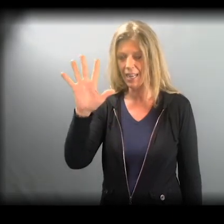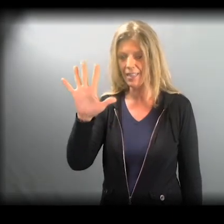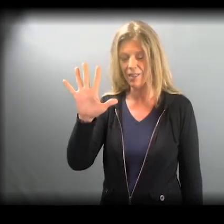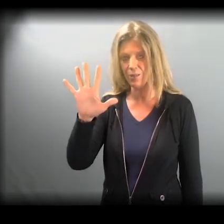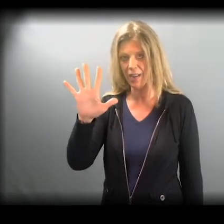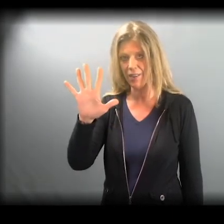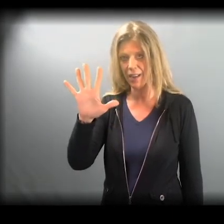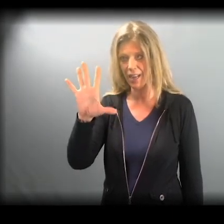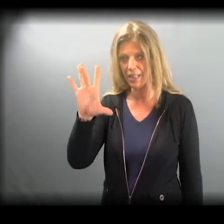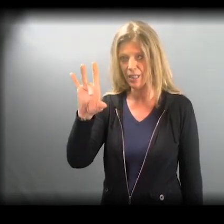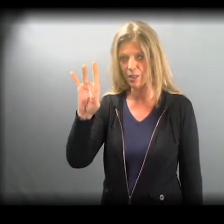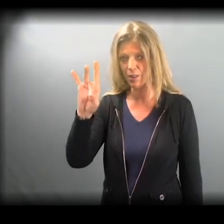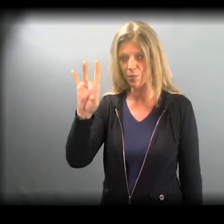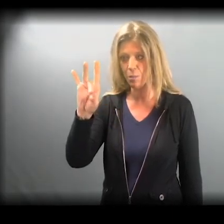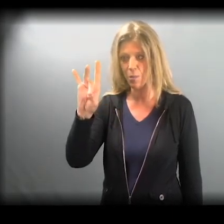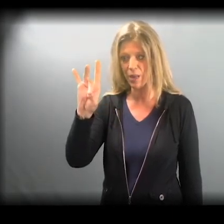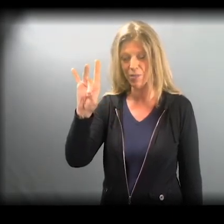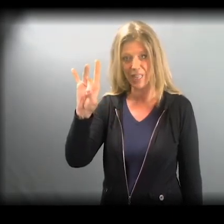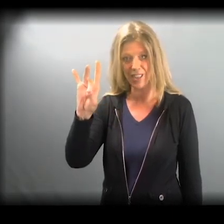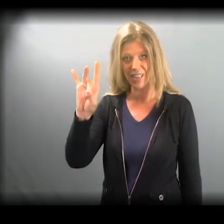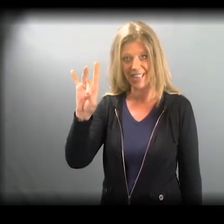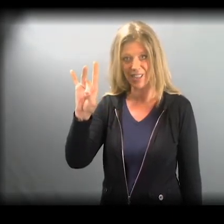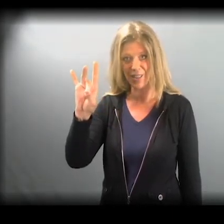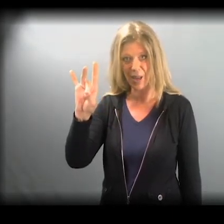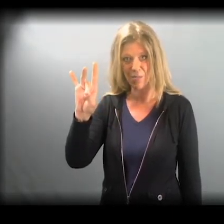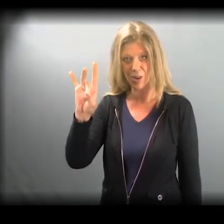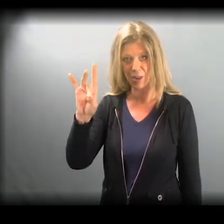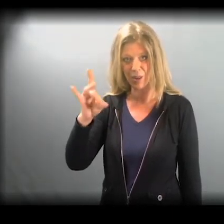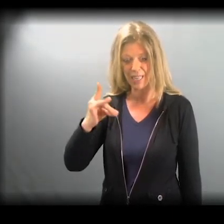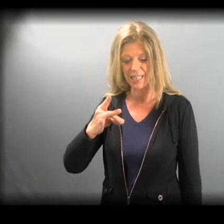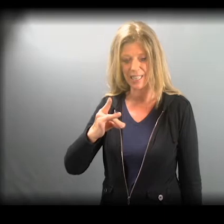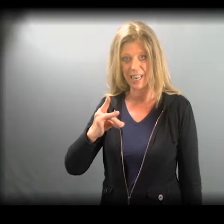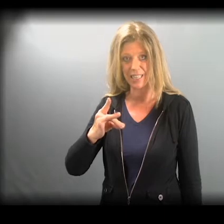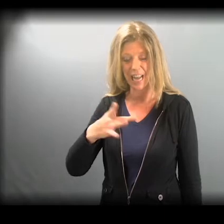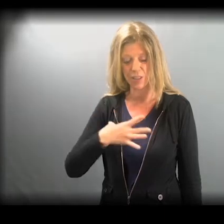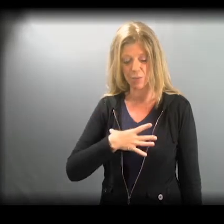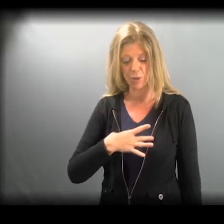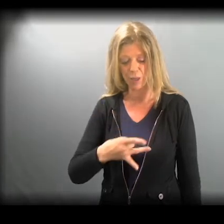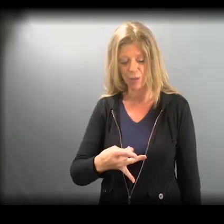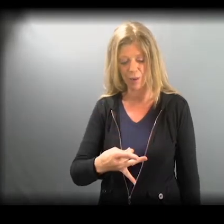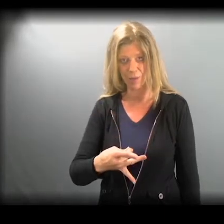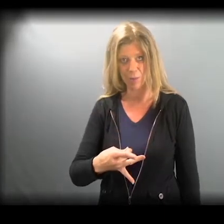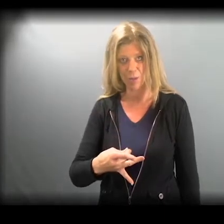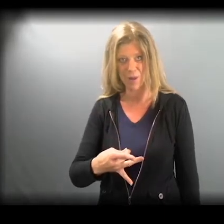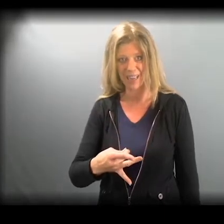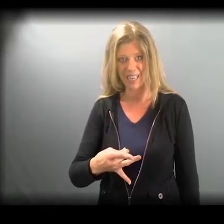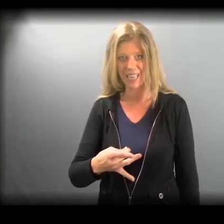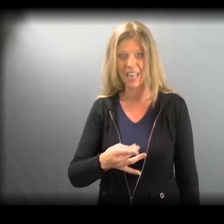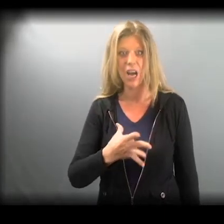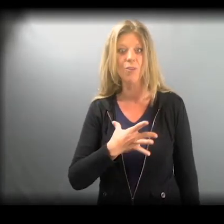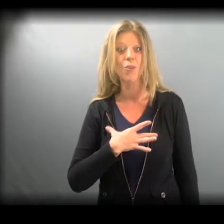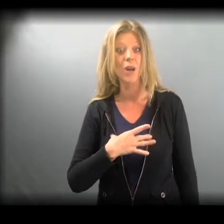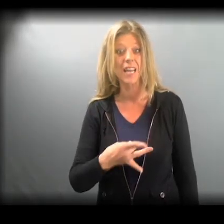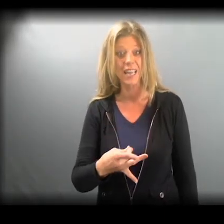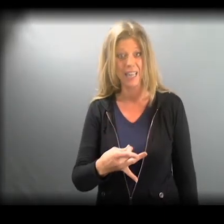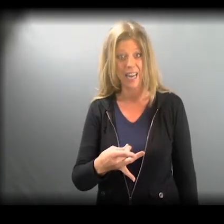It's a 5 hand. Your middle finger and your thumb are going to touch as you pull it away from your body for